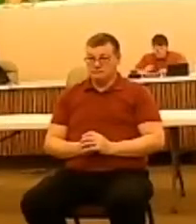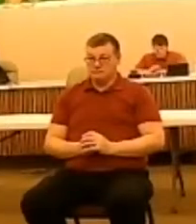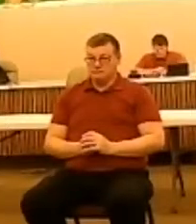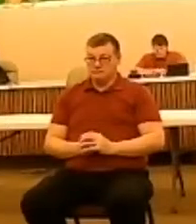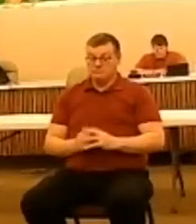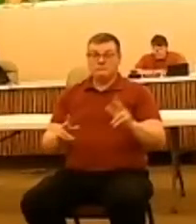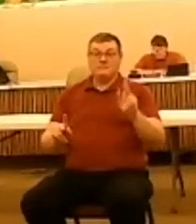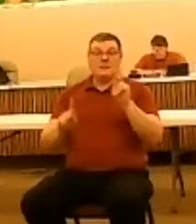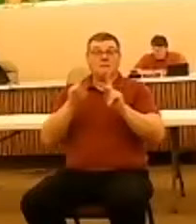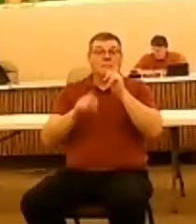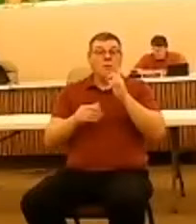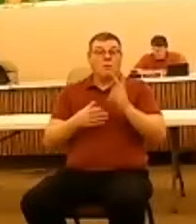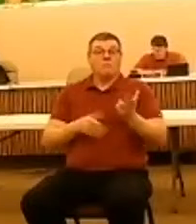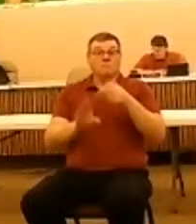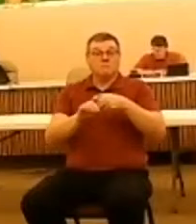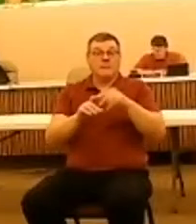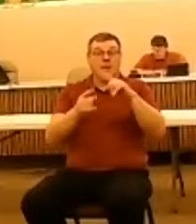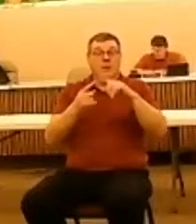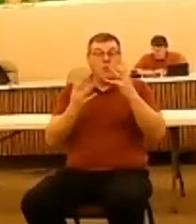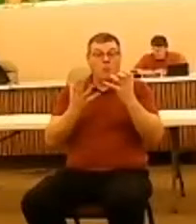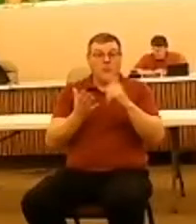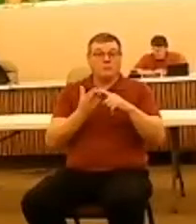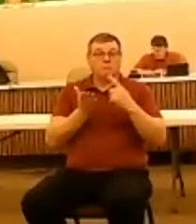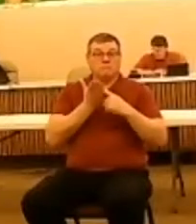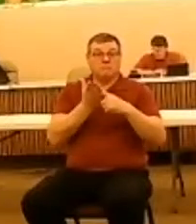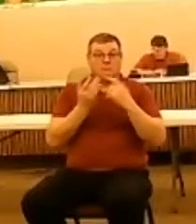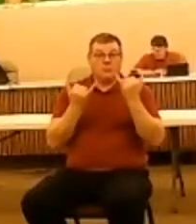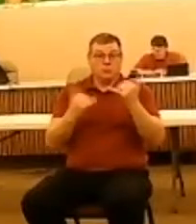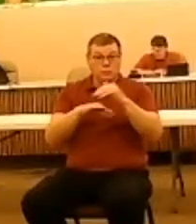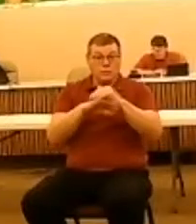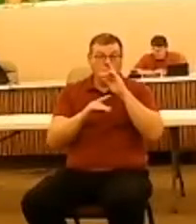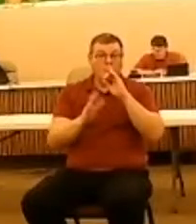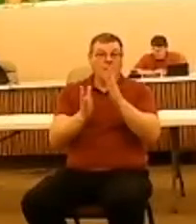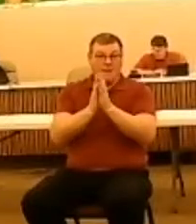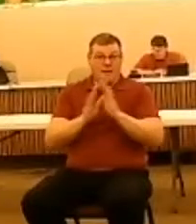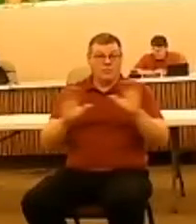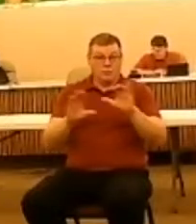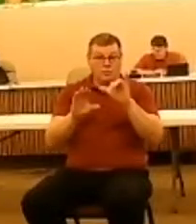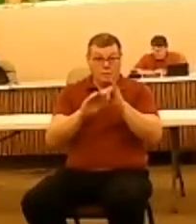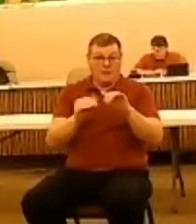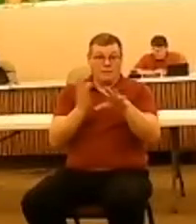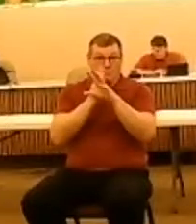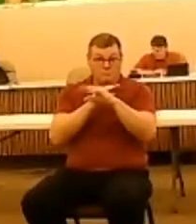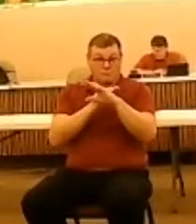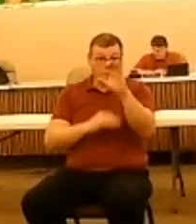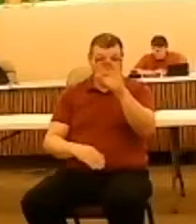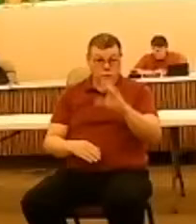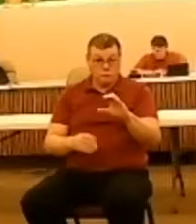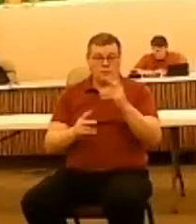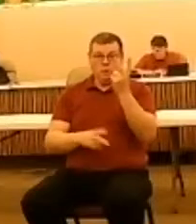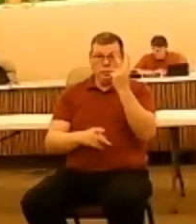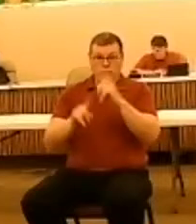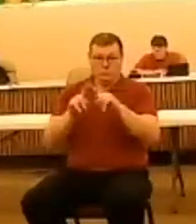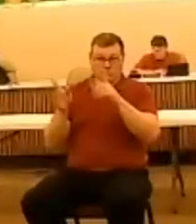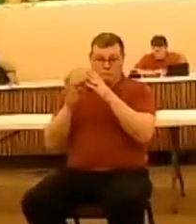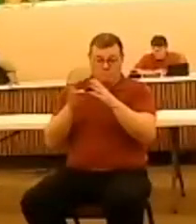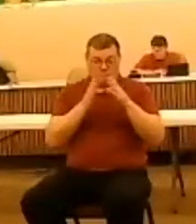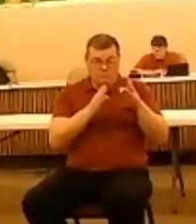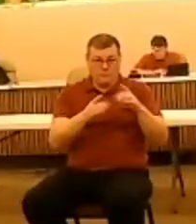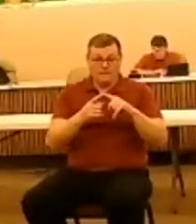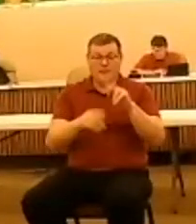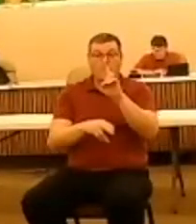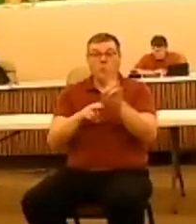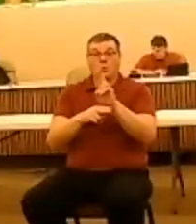Residents who are participating virtually and wish to speak during tonight's meeting will be asked to do so through Zoom by one of two means. If you're using Zoom